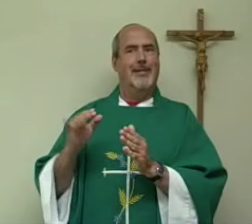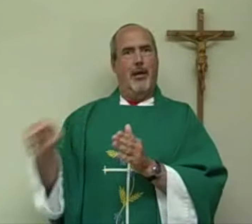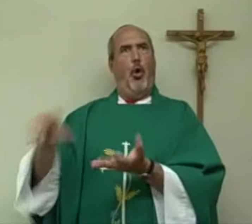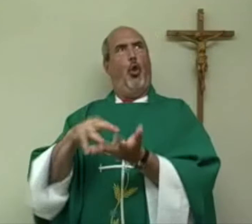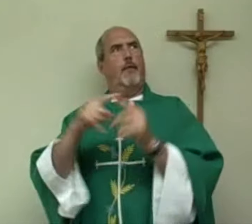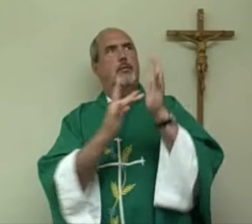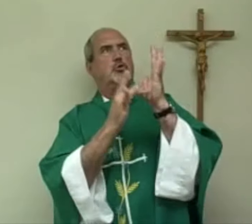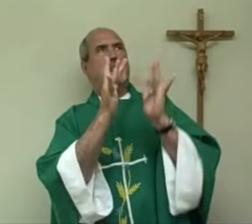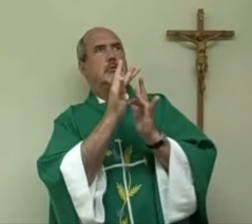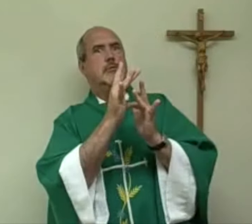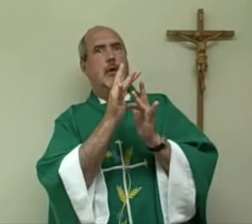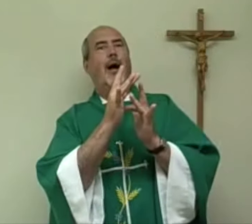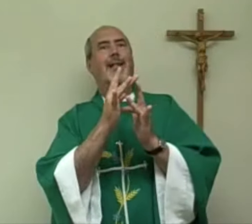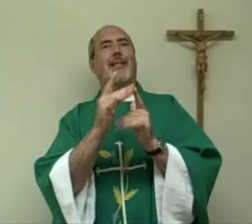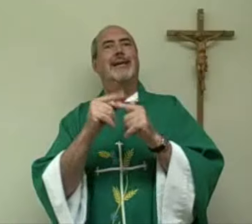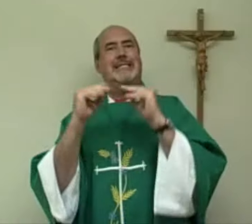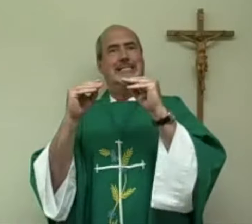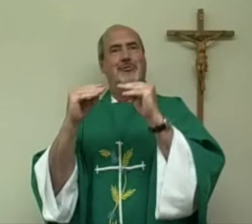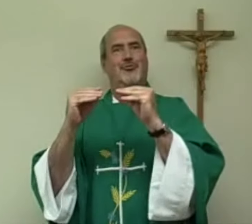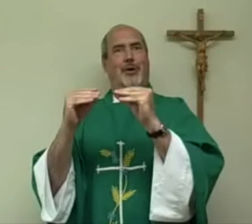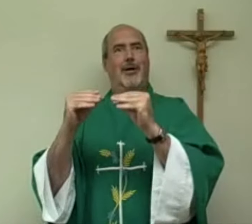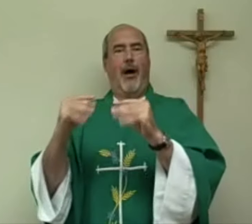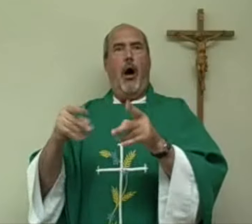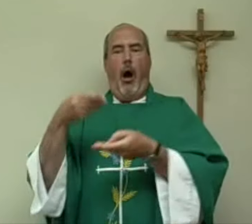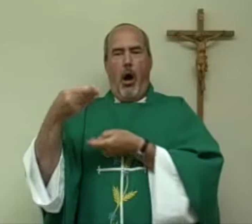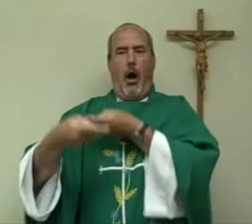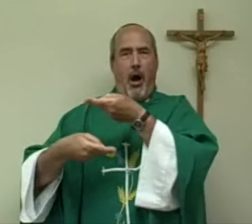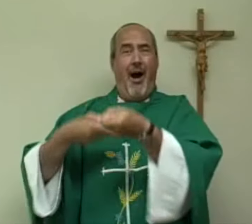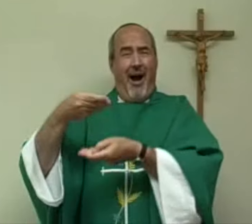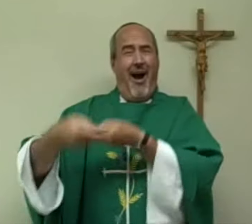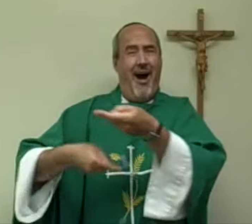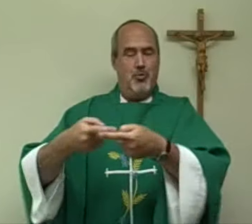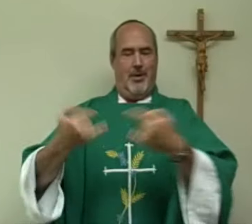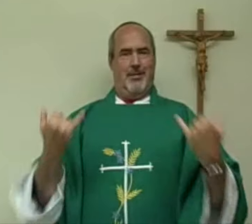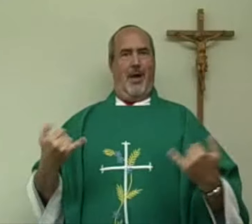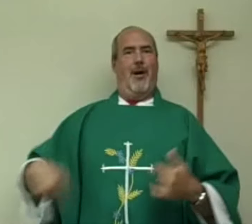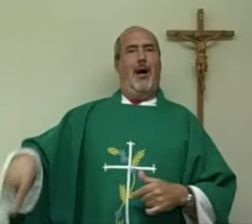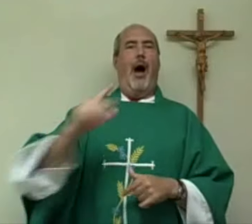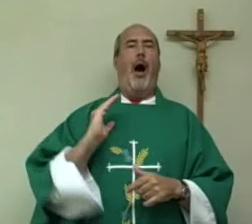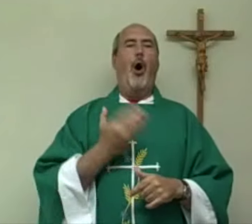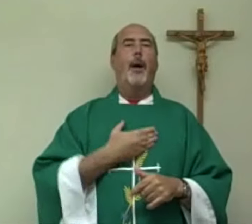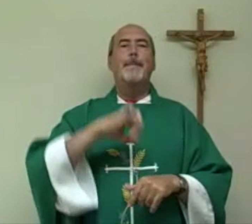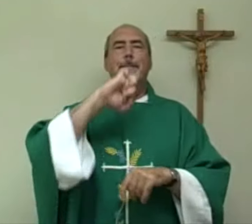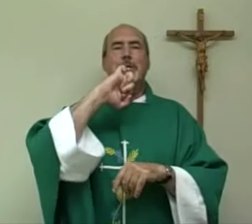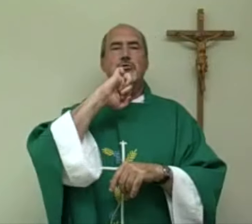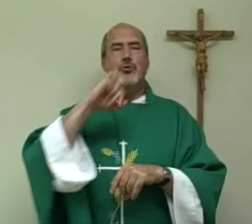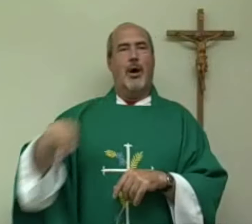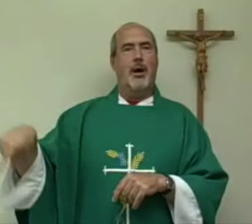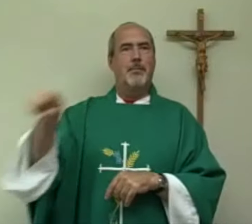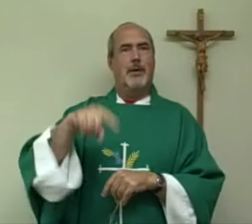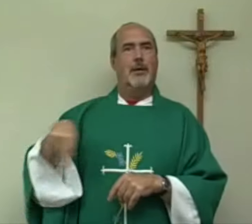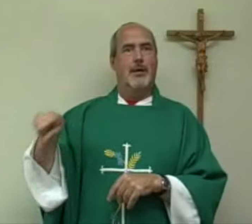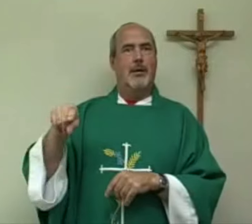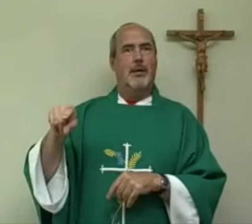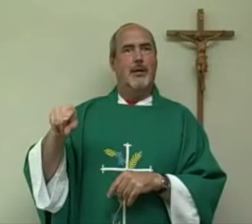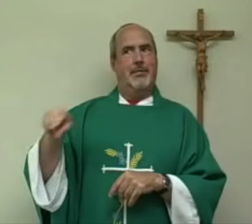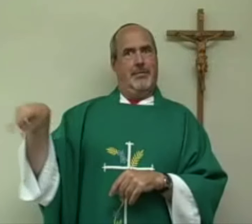apostles, because they learned that from Jesus, and that was passed down for many generations, all the way to our bishops